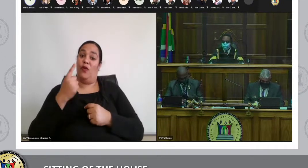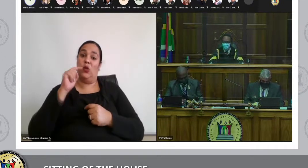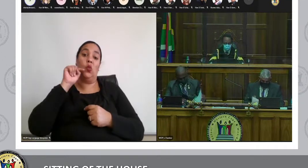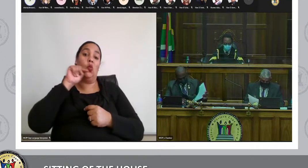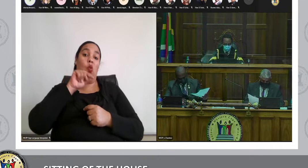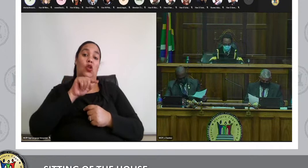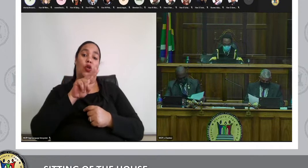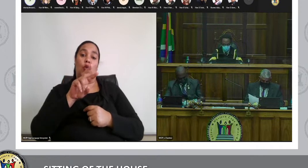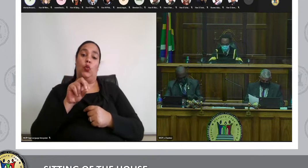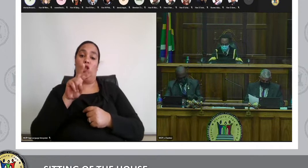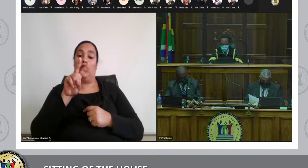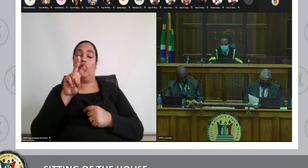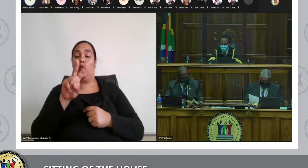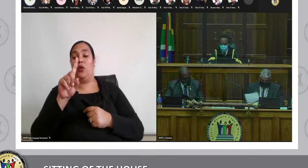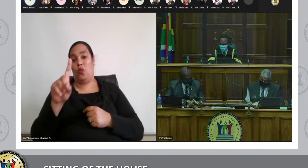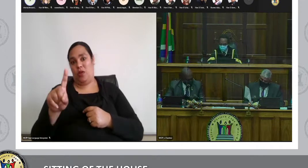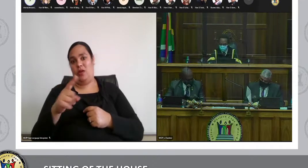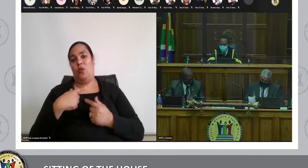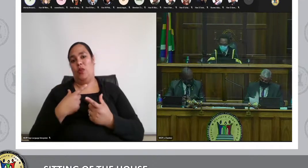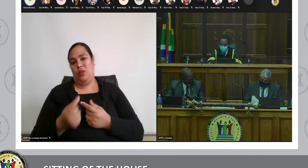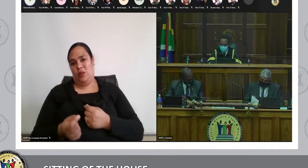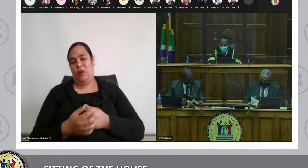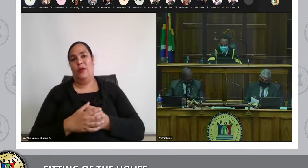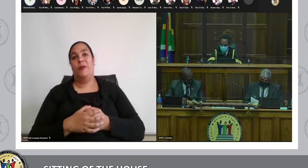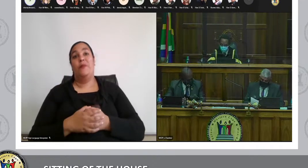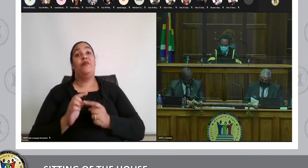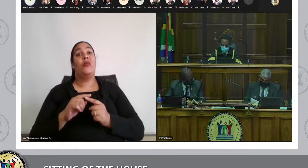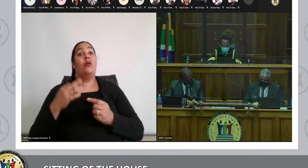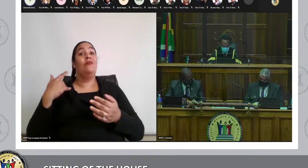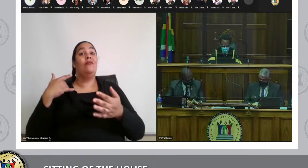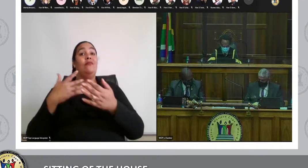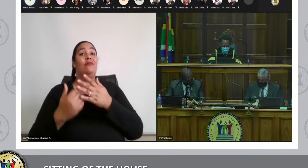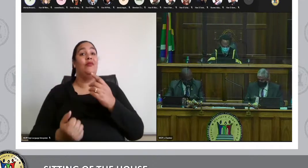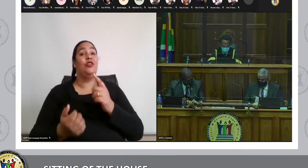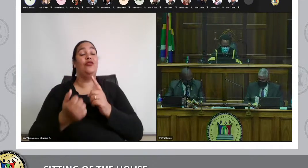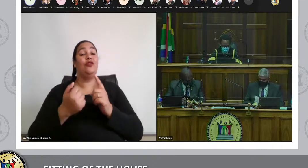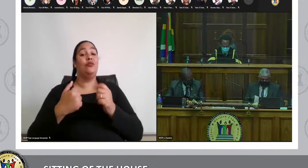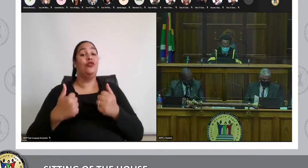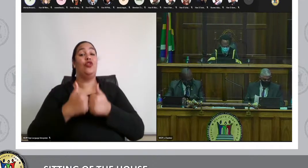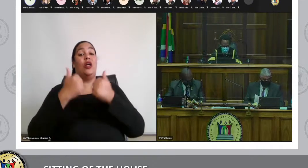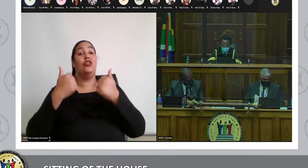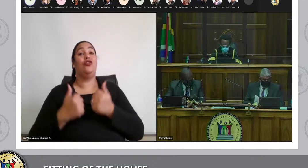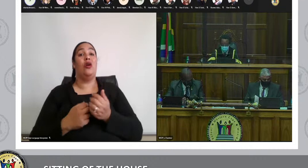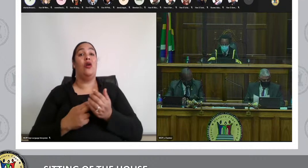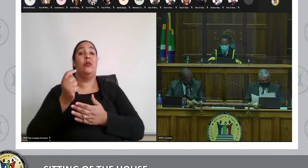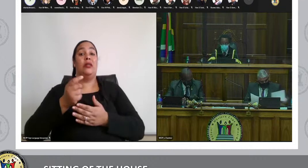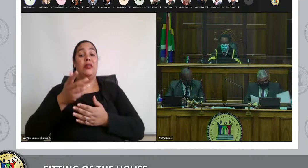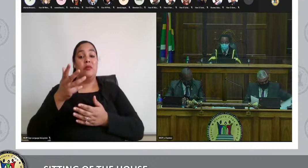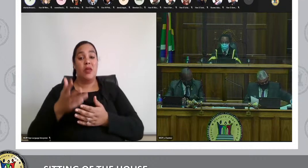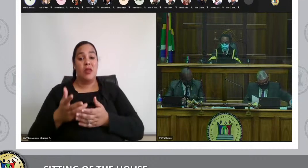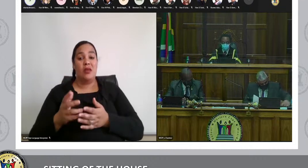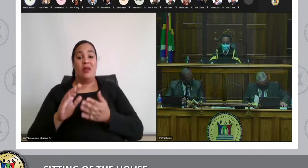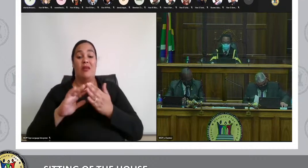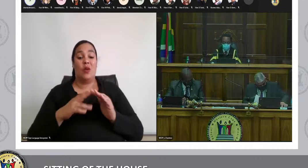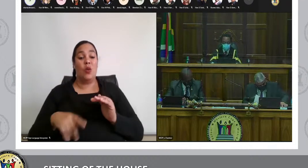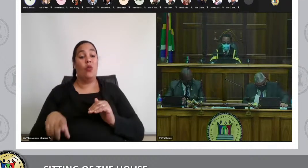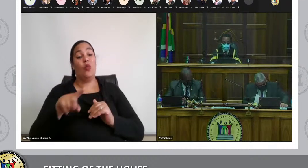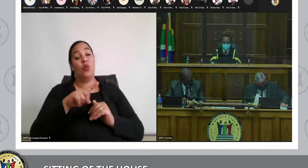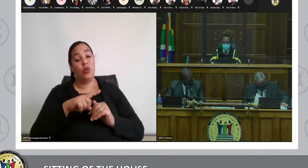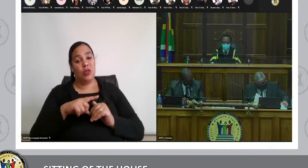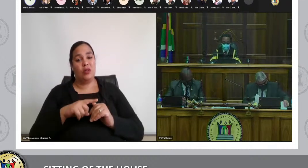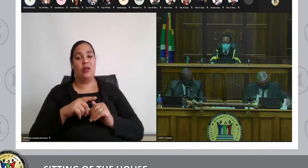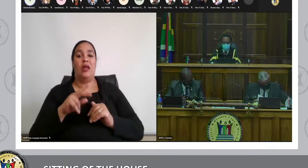of 2021. Throughout this challenging period, Honourable Speaker, civil society,